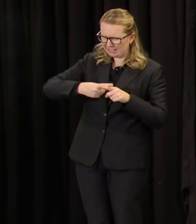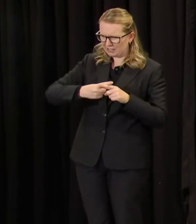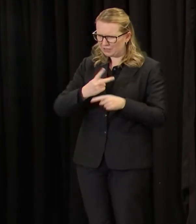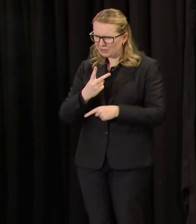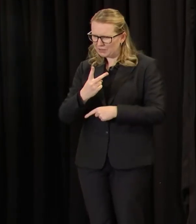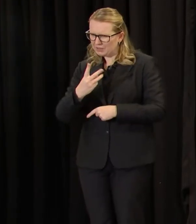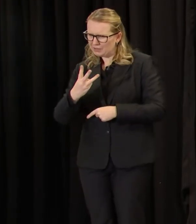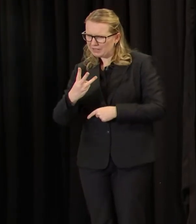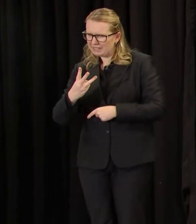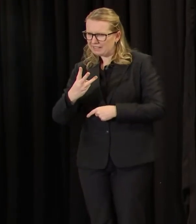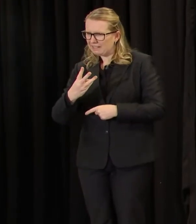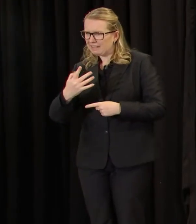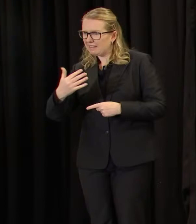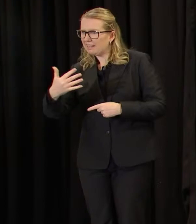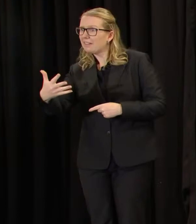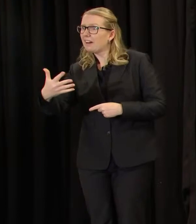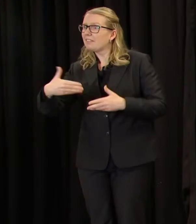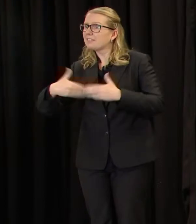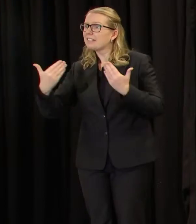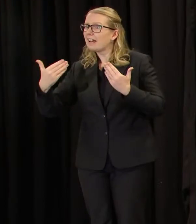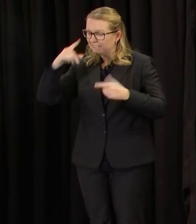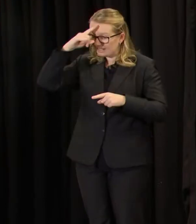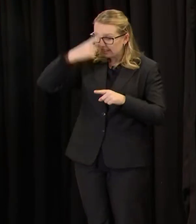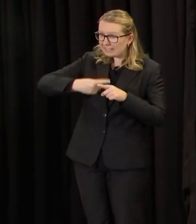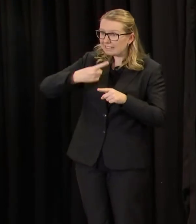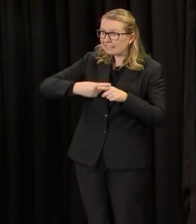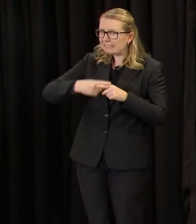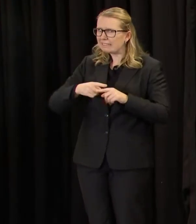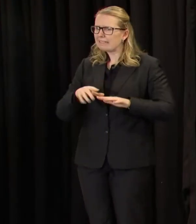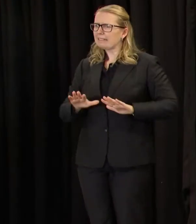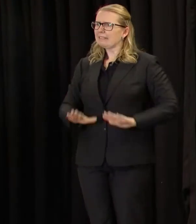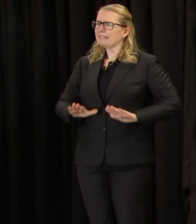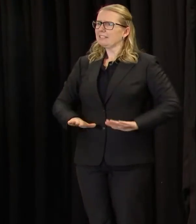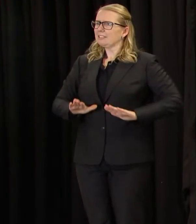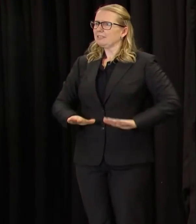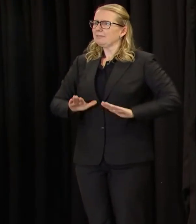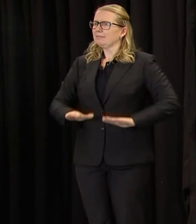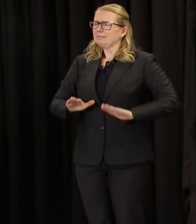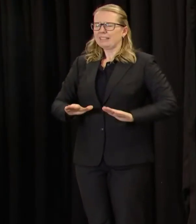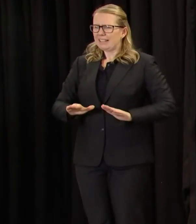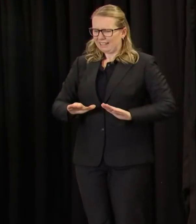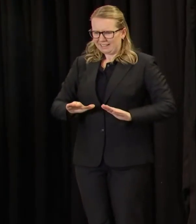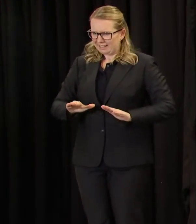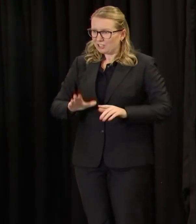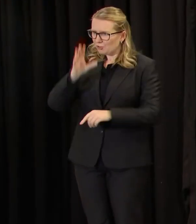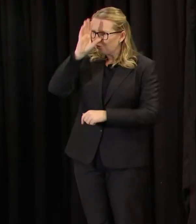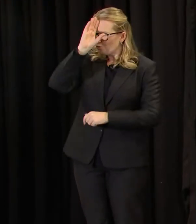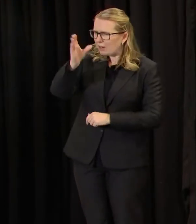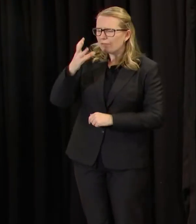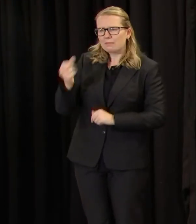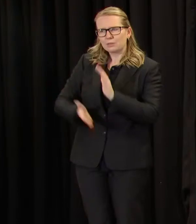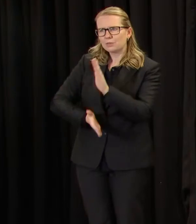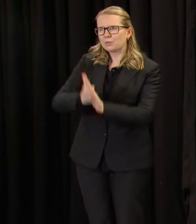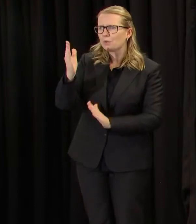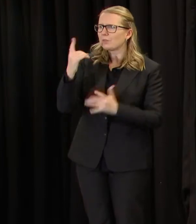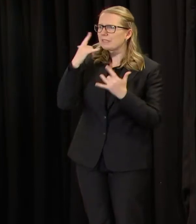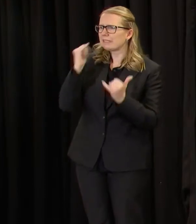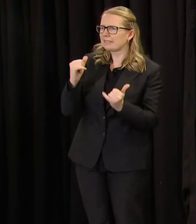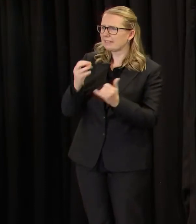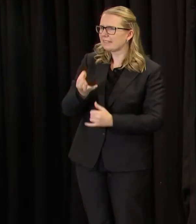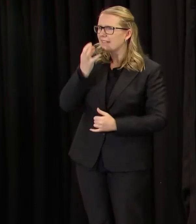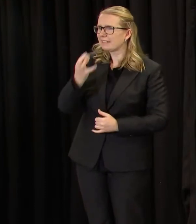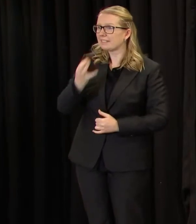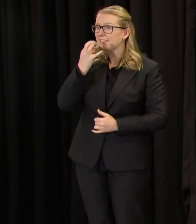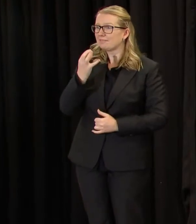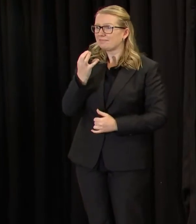2-3 days, sometimes up to a week or 2 weeks. We really need people to present very early when they have symptoms. Even that 24